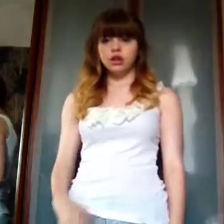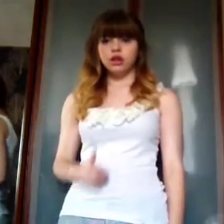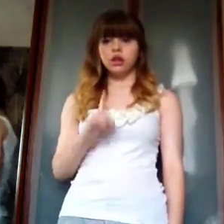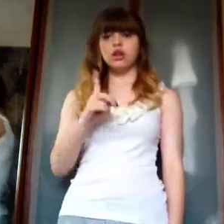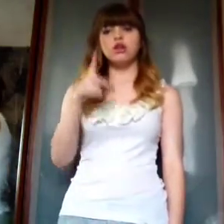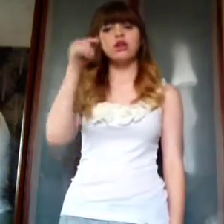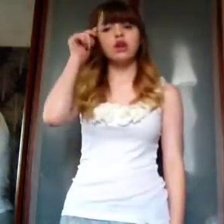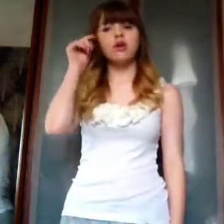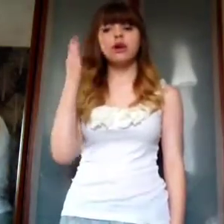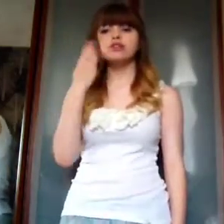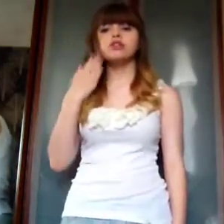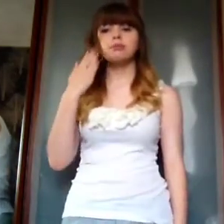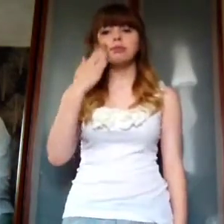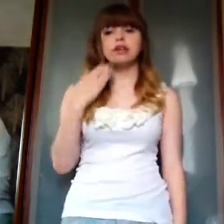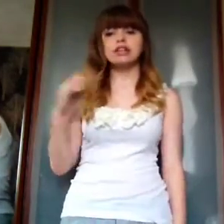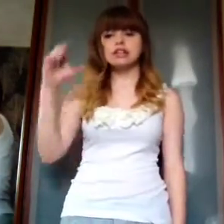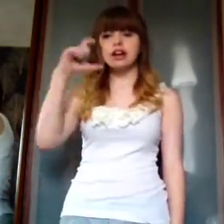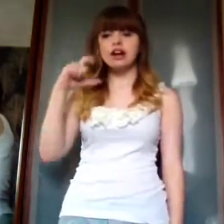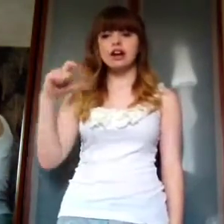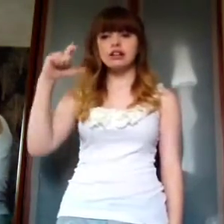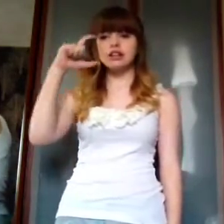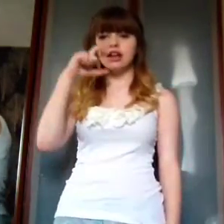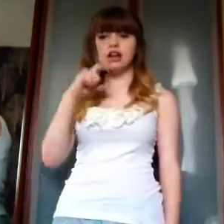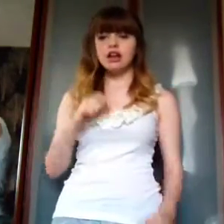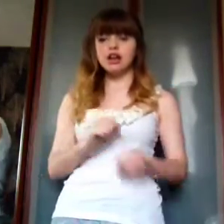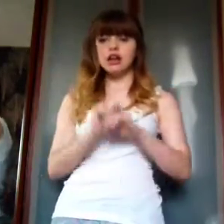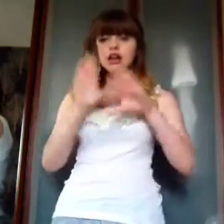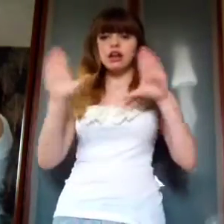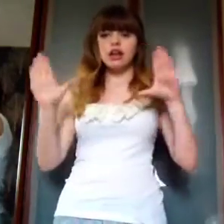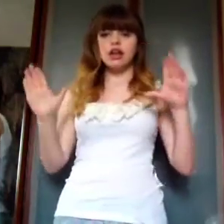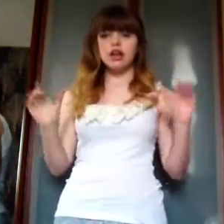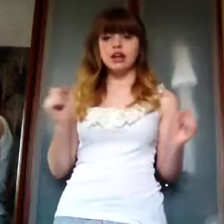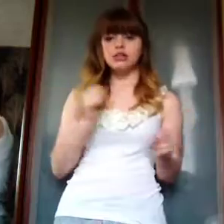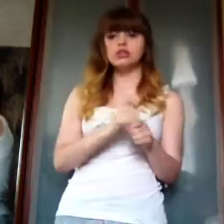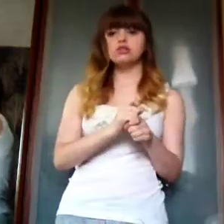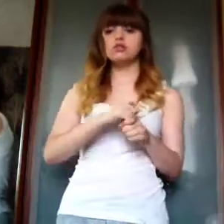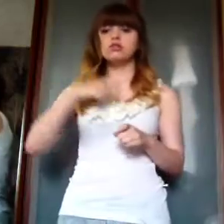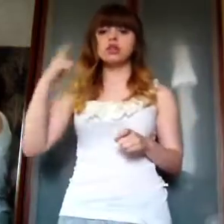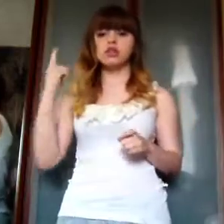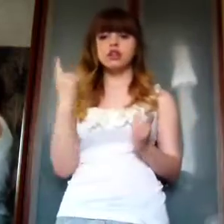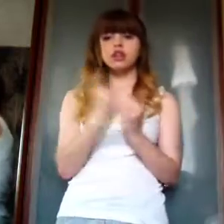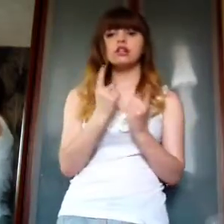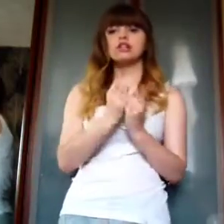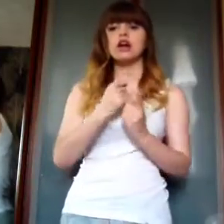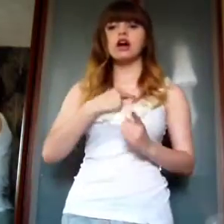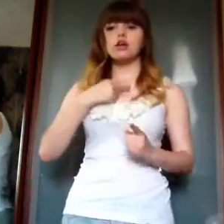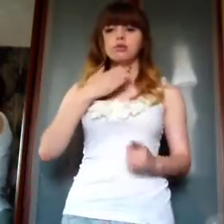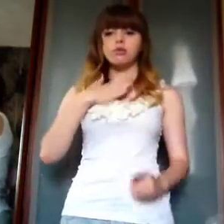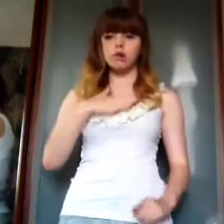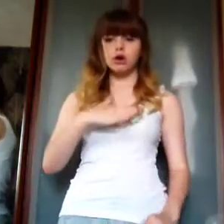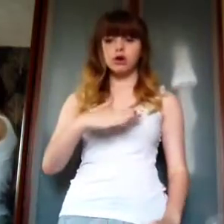You know I dream in color, and do the things I want